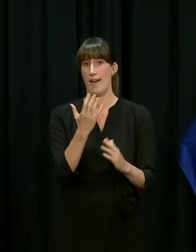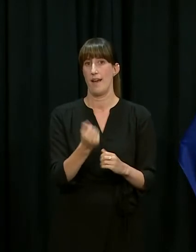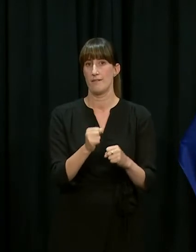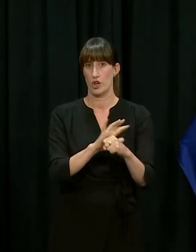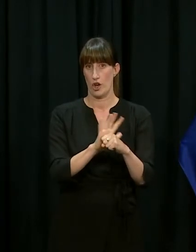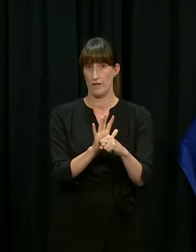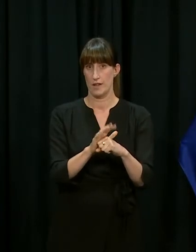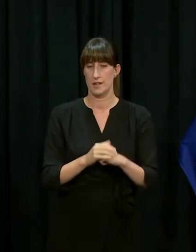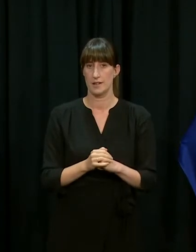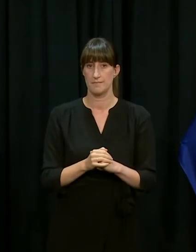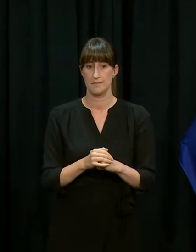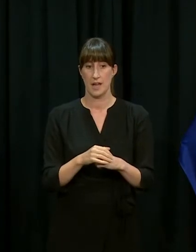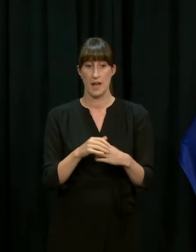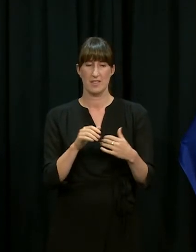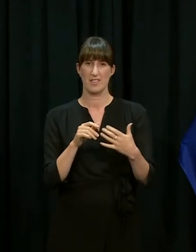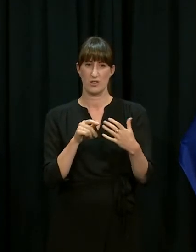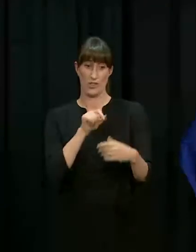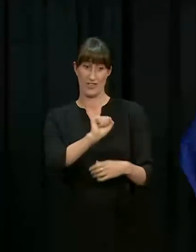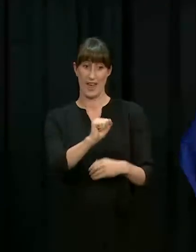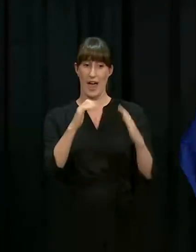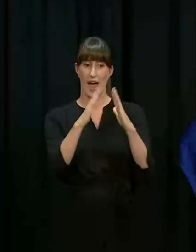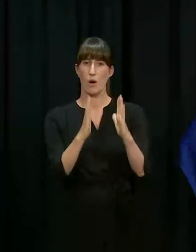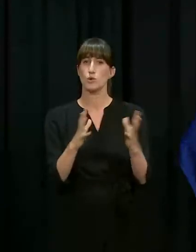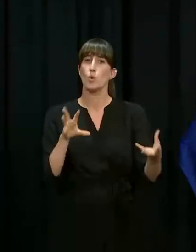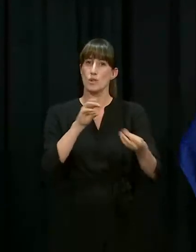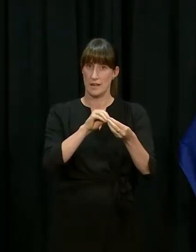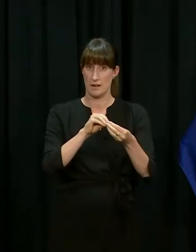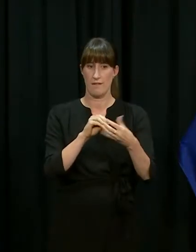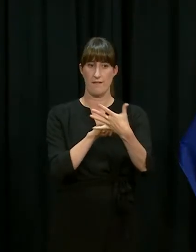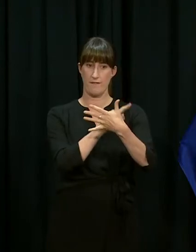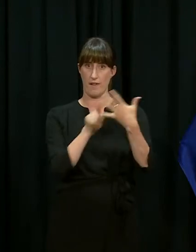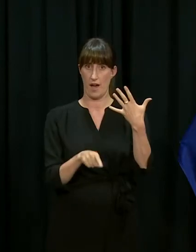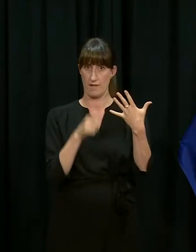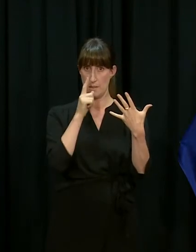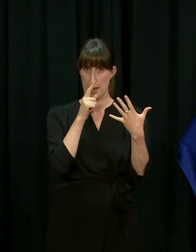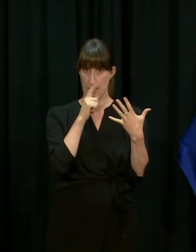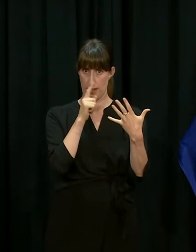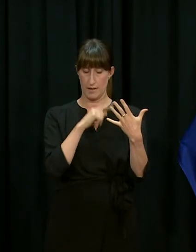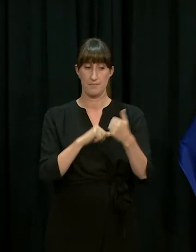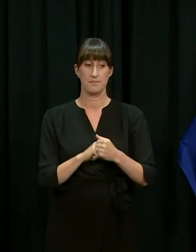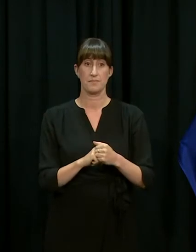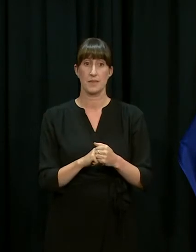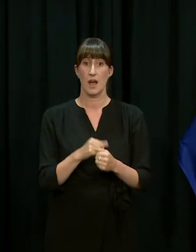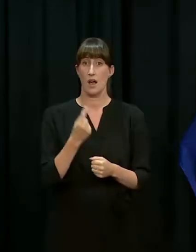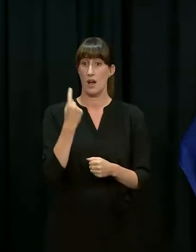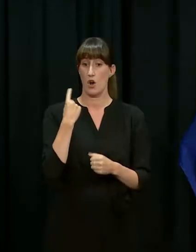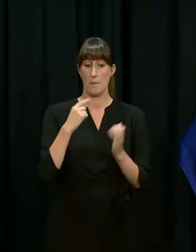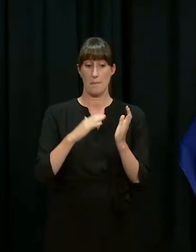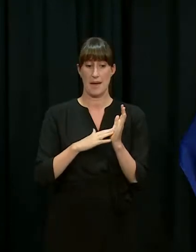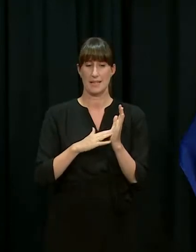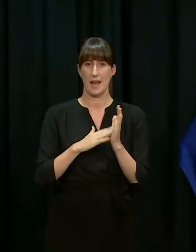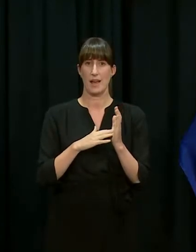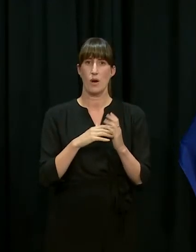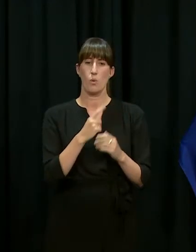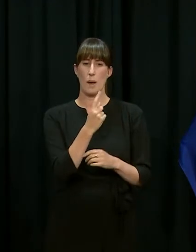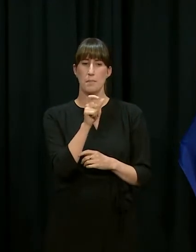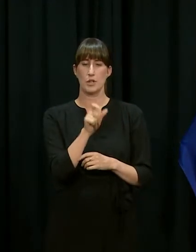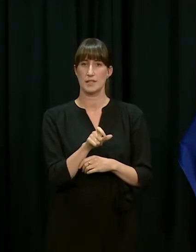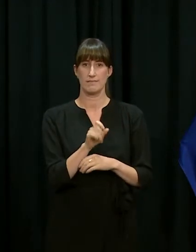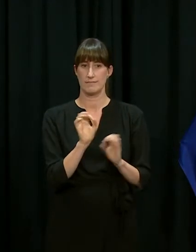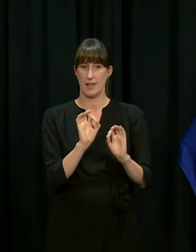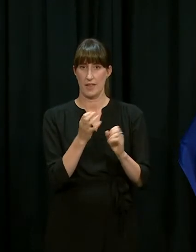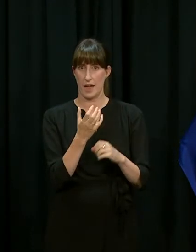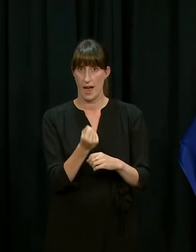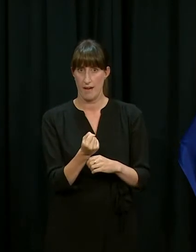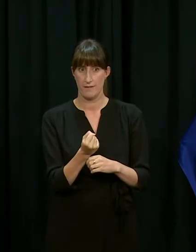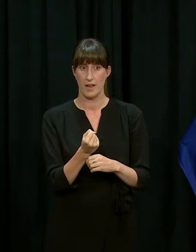members of the household, which there are 5 members in total, have tested negative, one on Monday and one today. Scoping